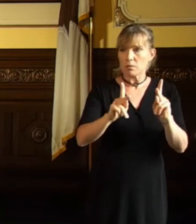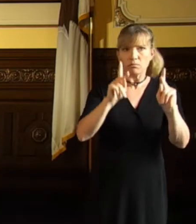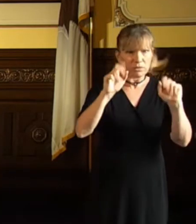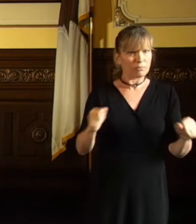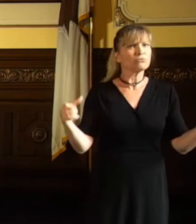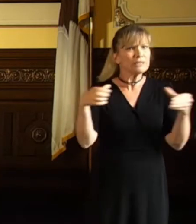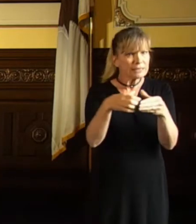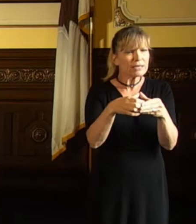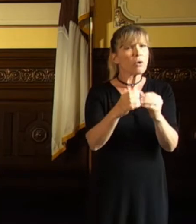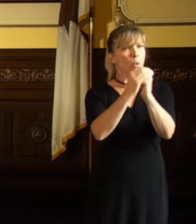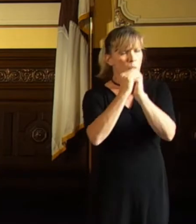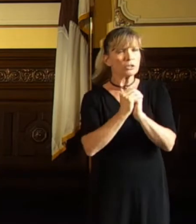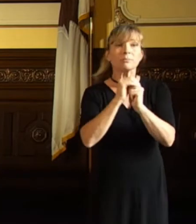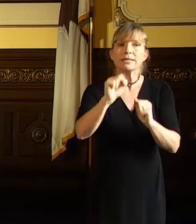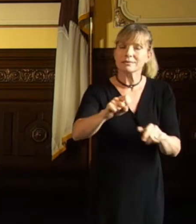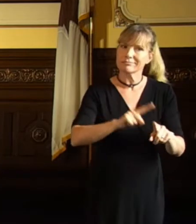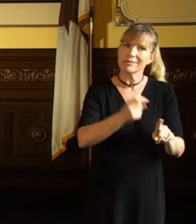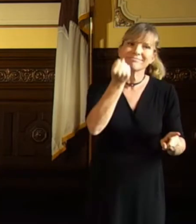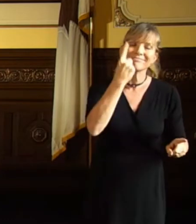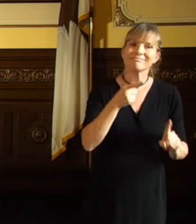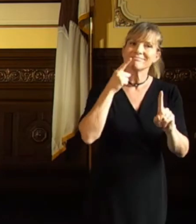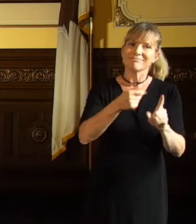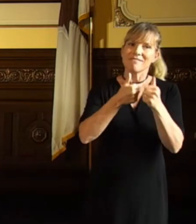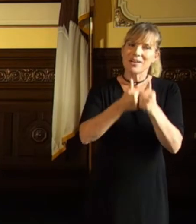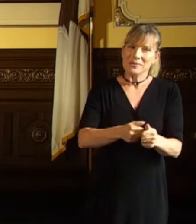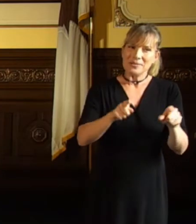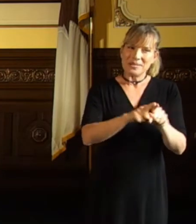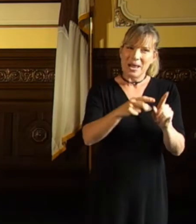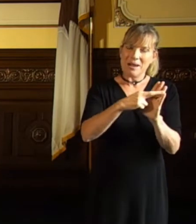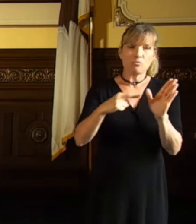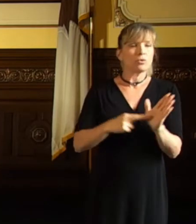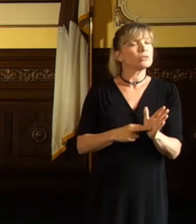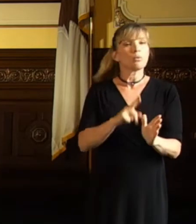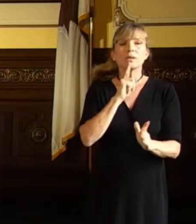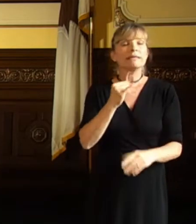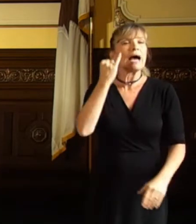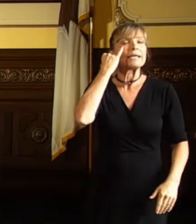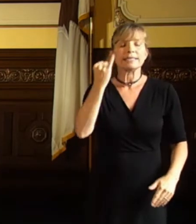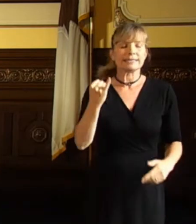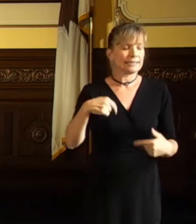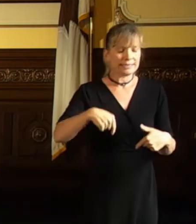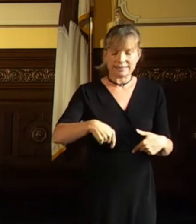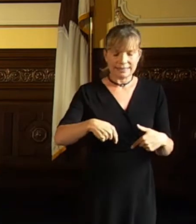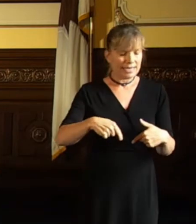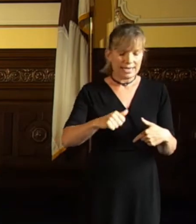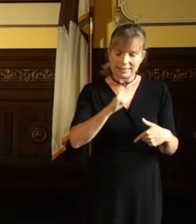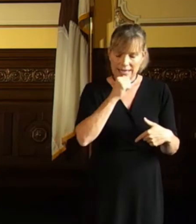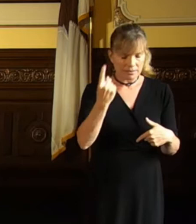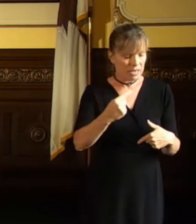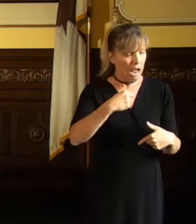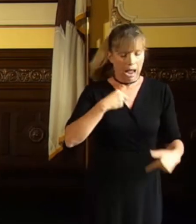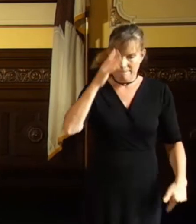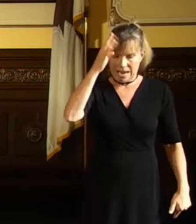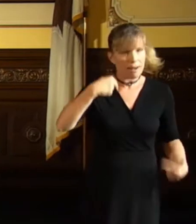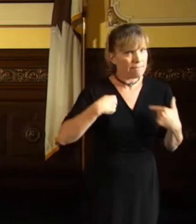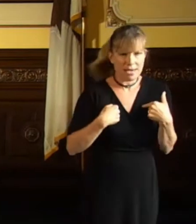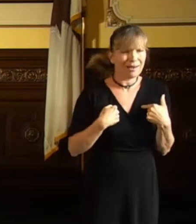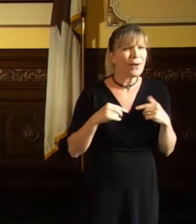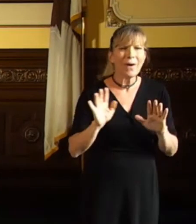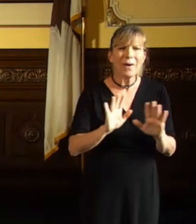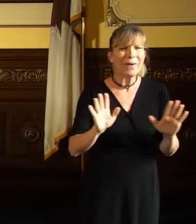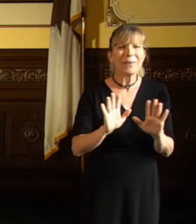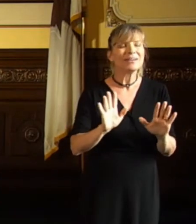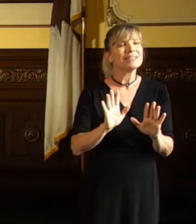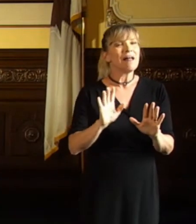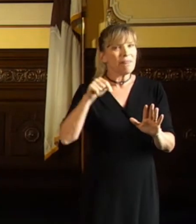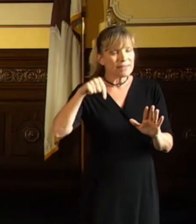to get together and worship, but again, we've got to follow the same rules. The whole idea here, this isn't something that I made up. This is